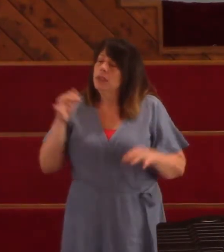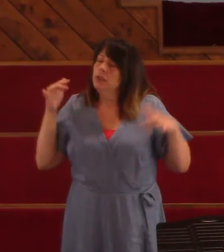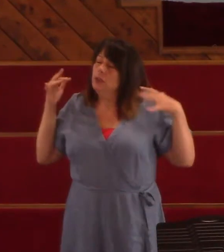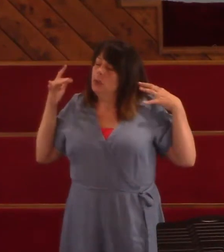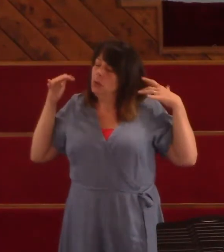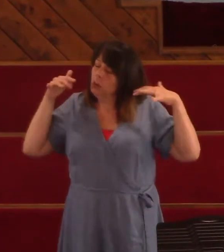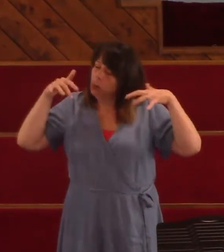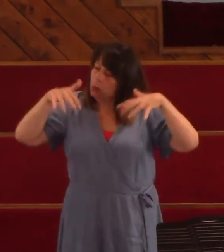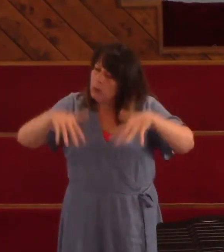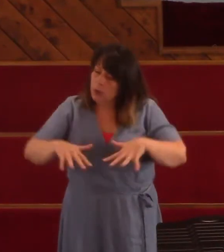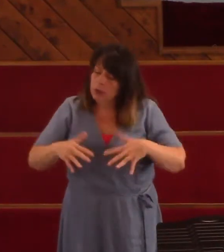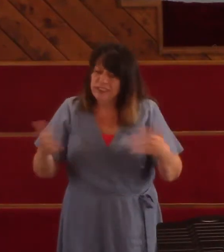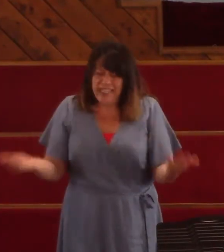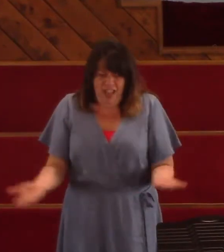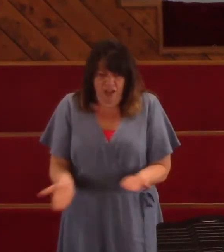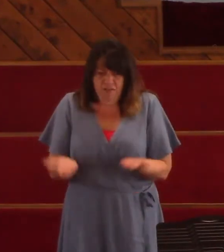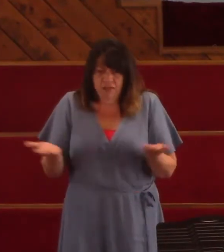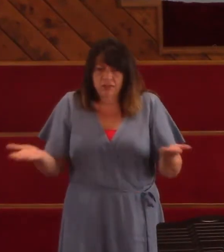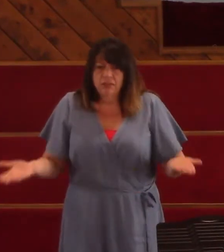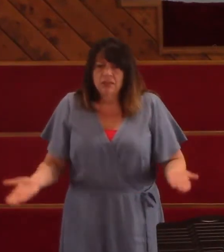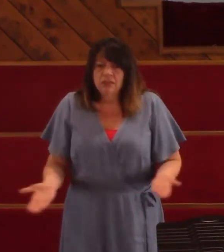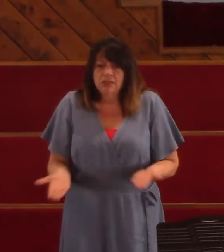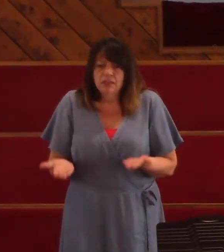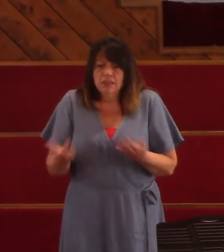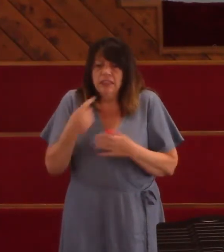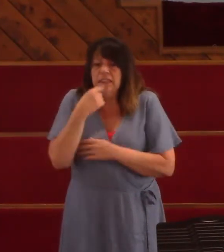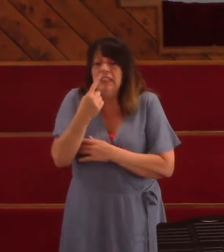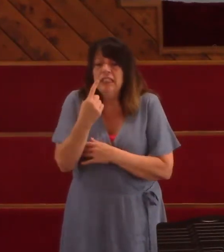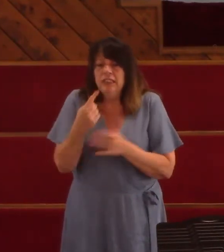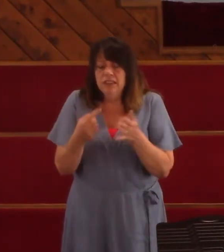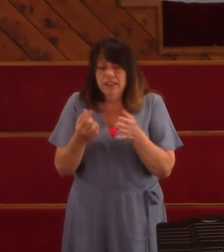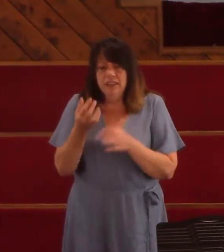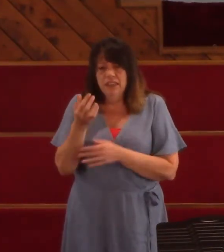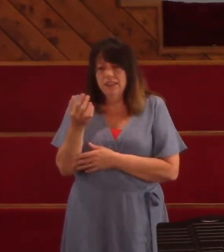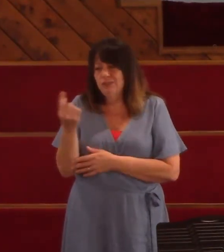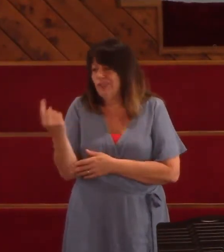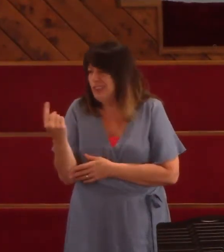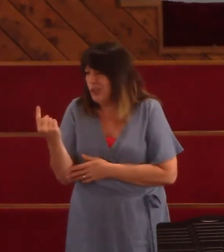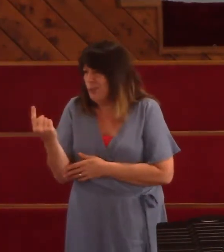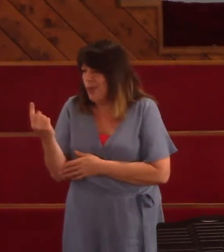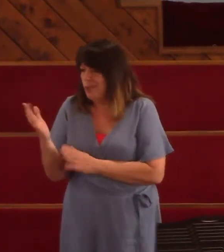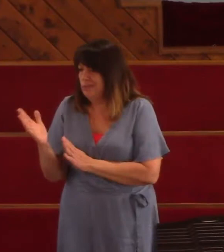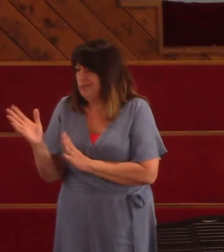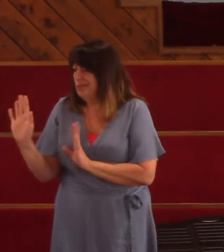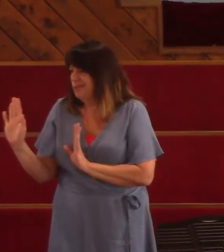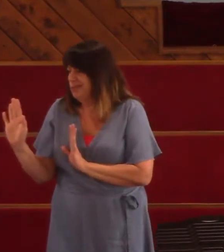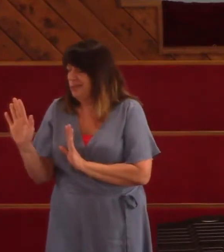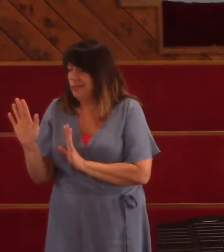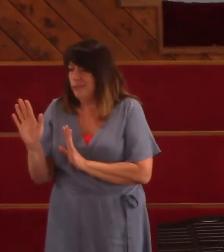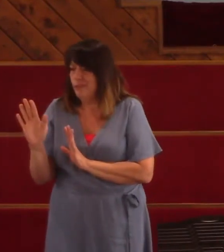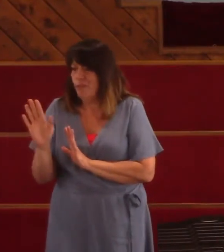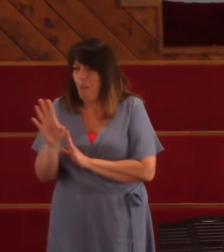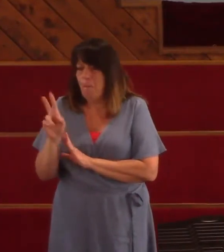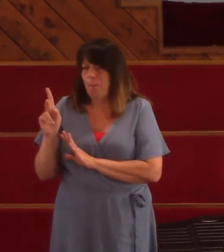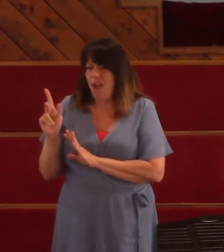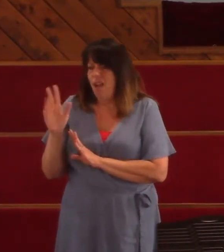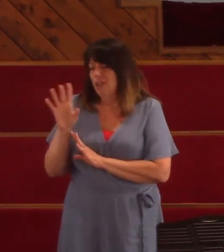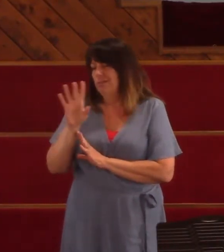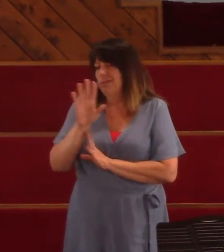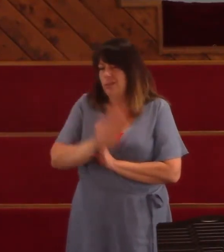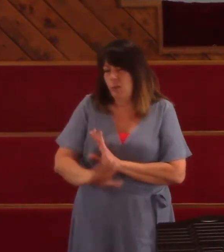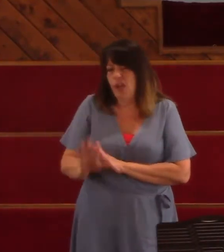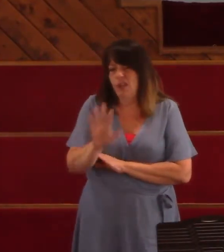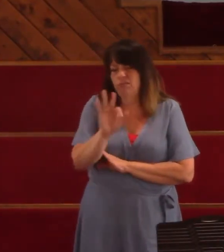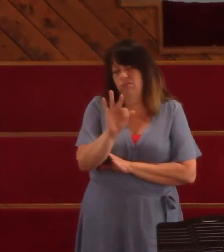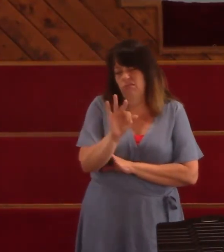was telling the story to some last week of early, back in probably about 85 or